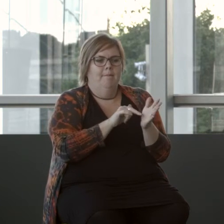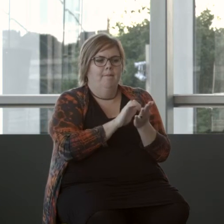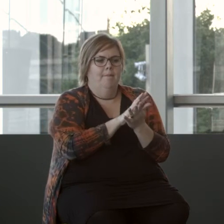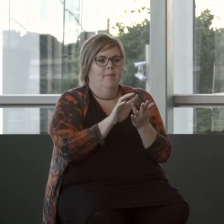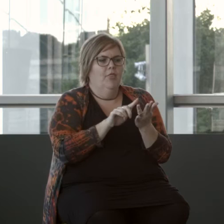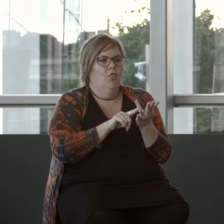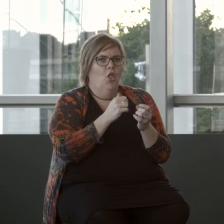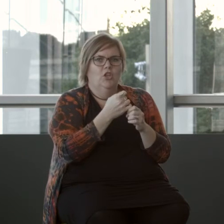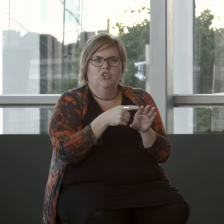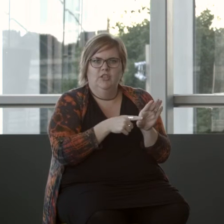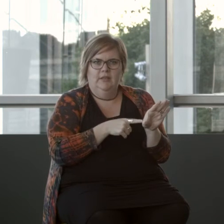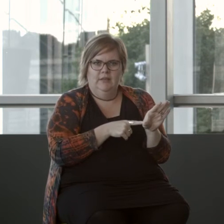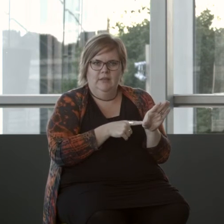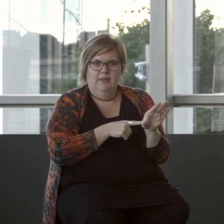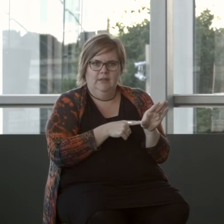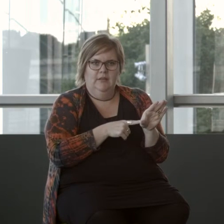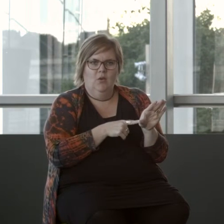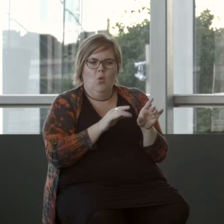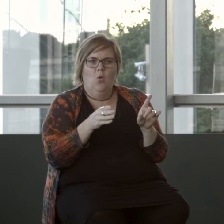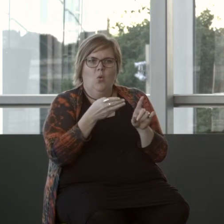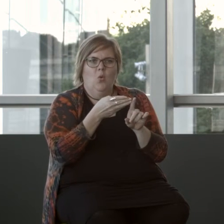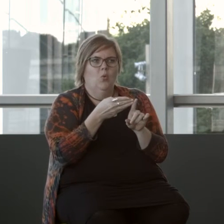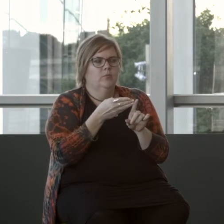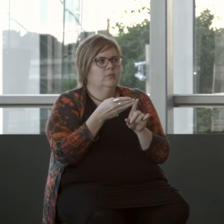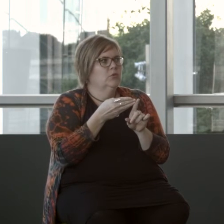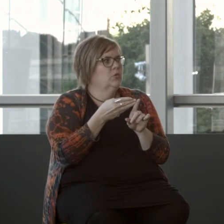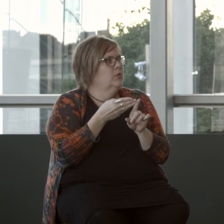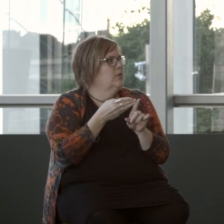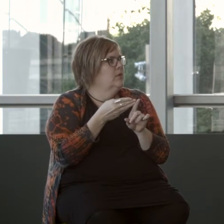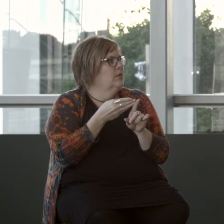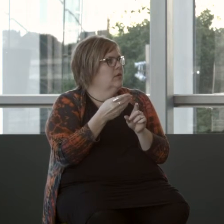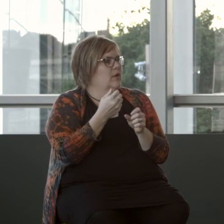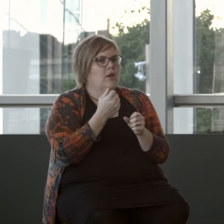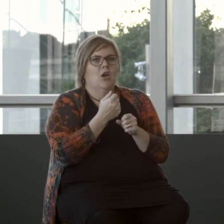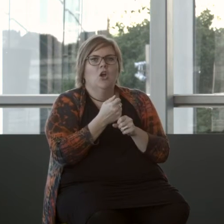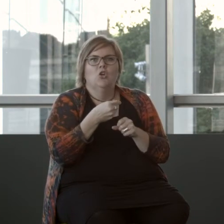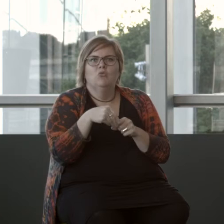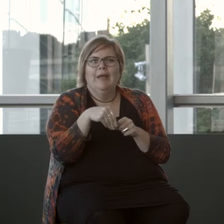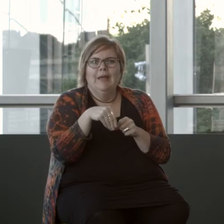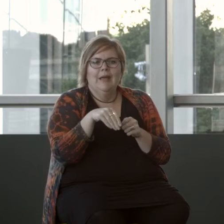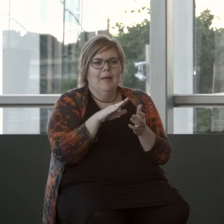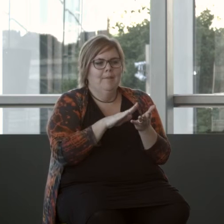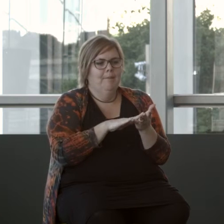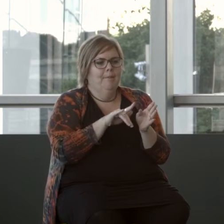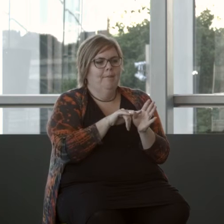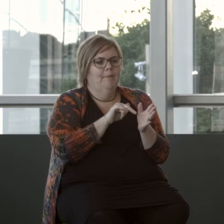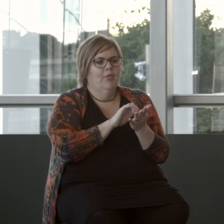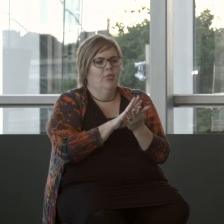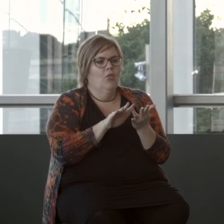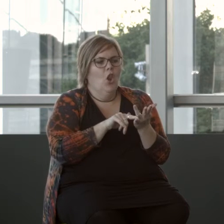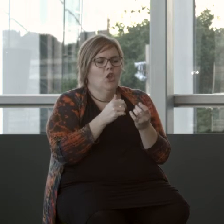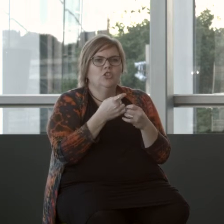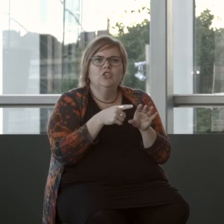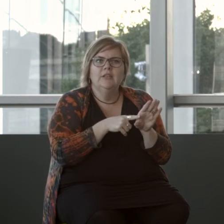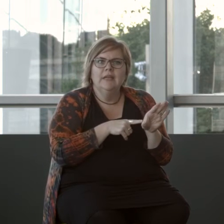element of your work sometimes, is a reference to to Greek mythology, to